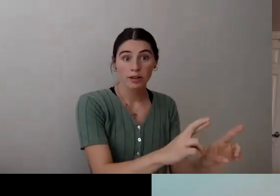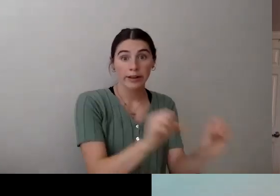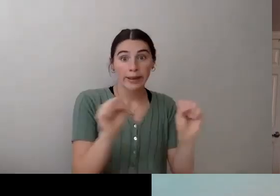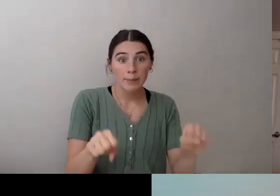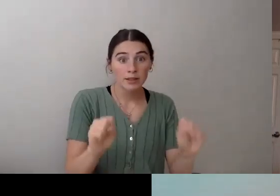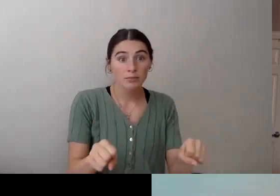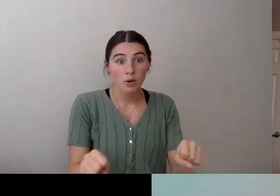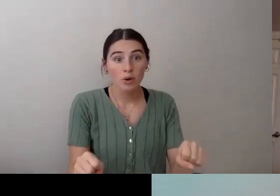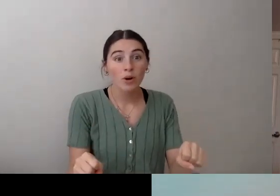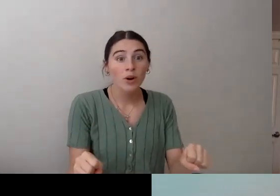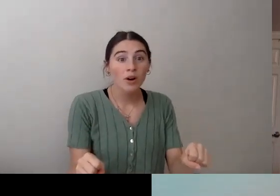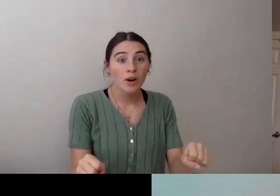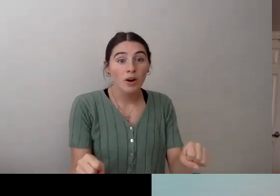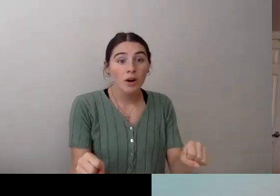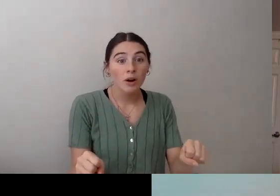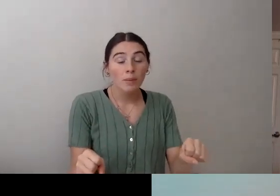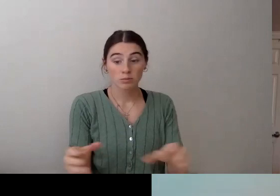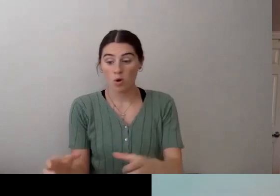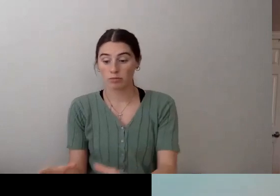into this pot.